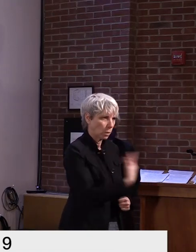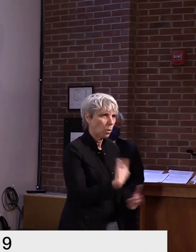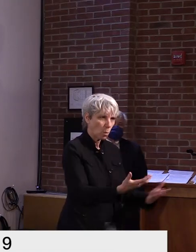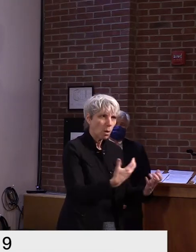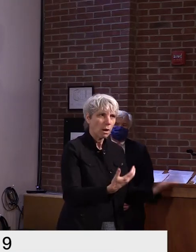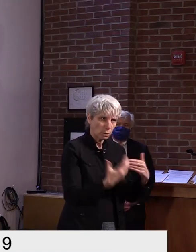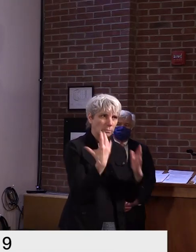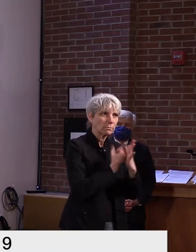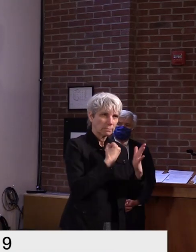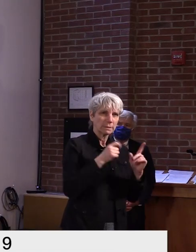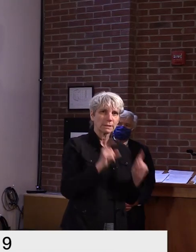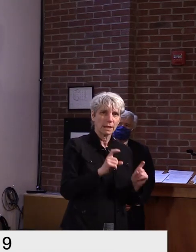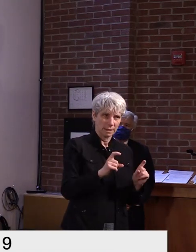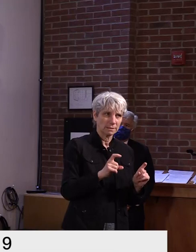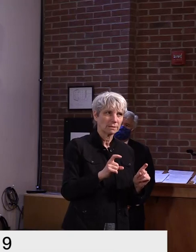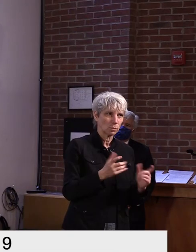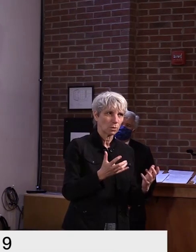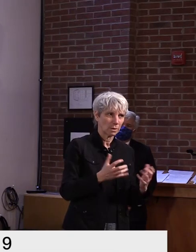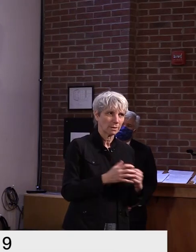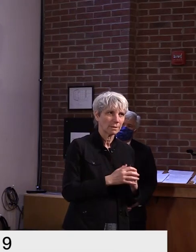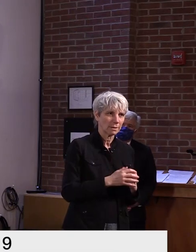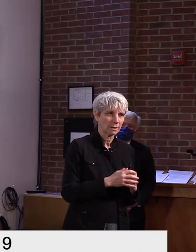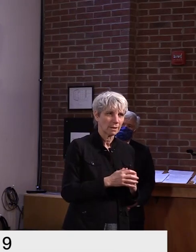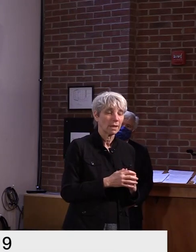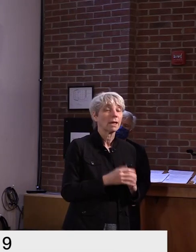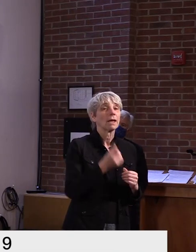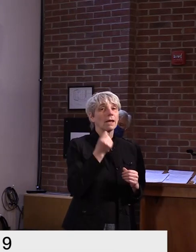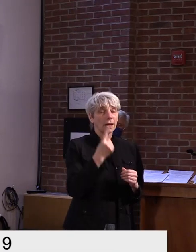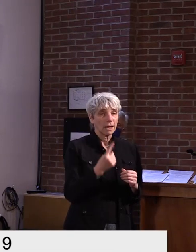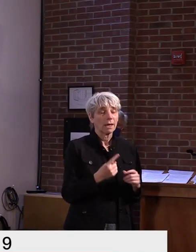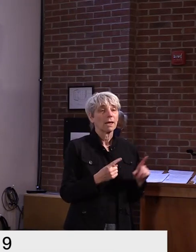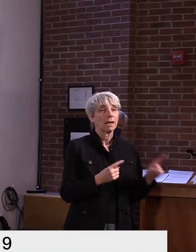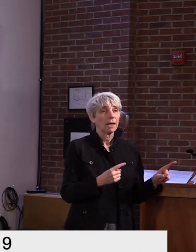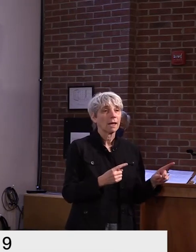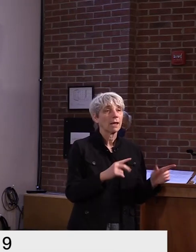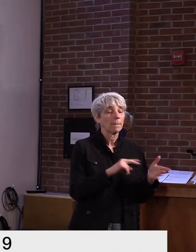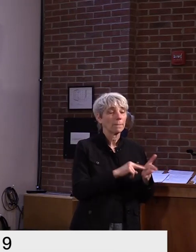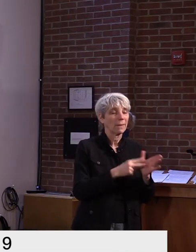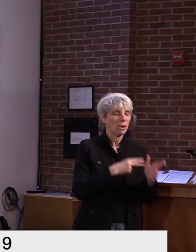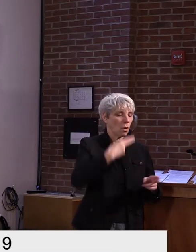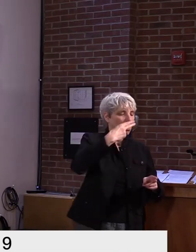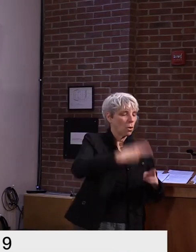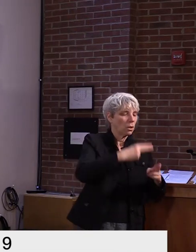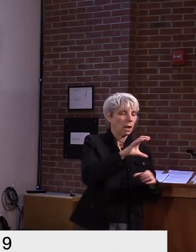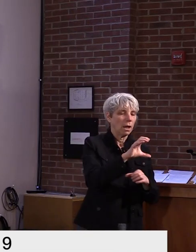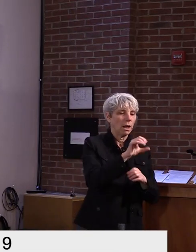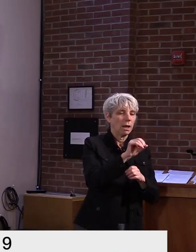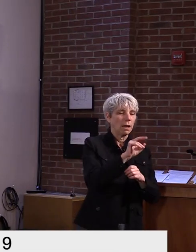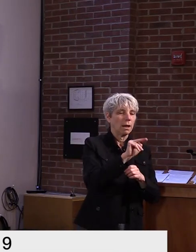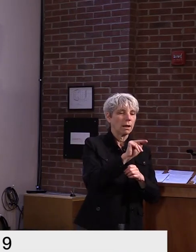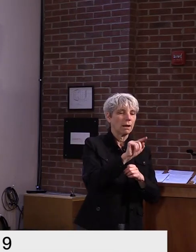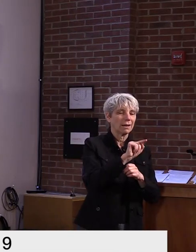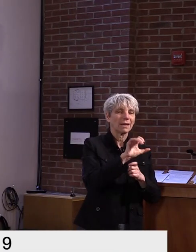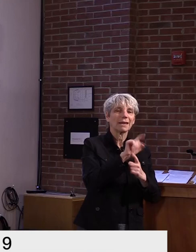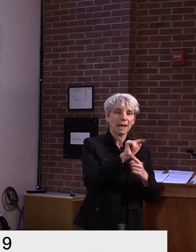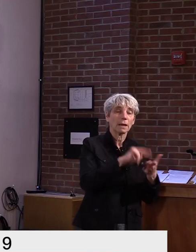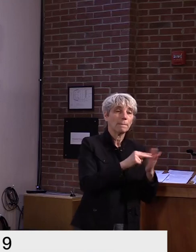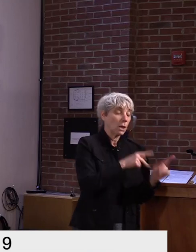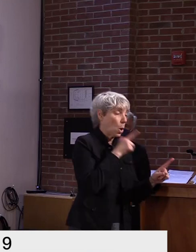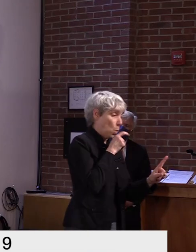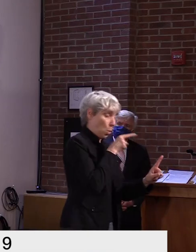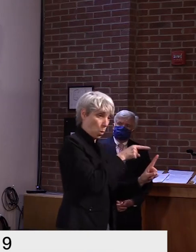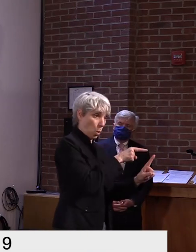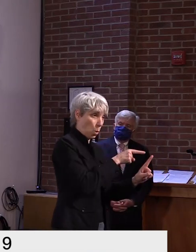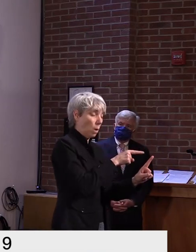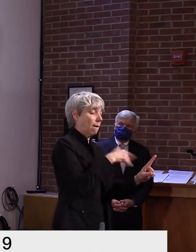tested. They will have inevitably been identified as a contact through contact tracing, so they will be